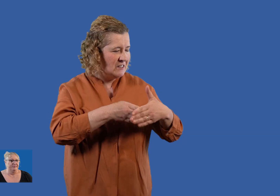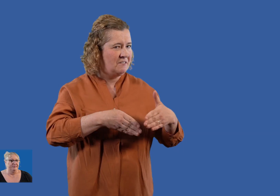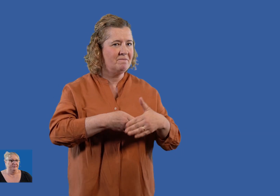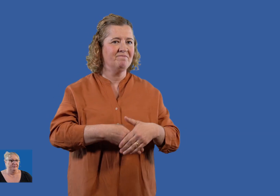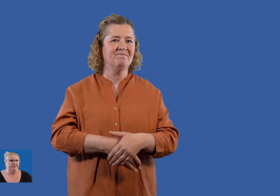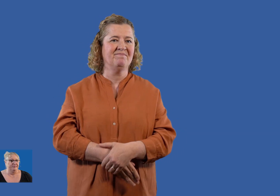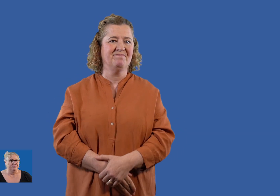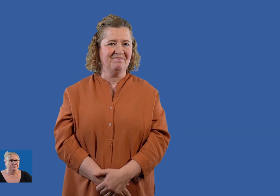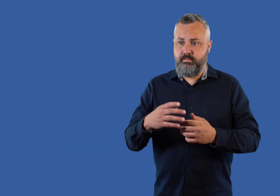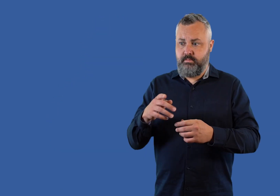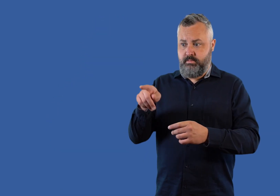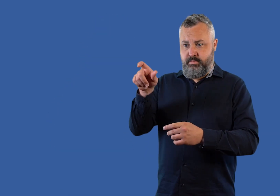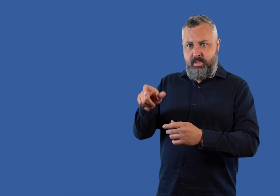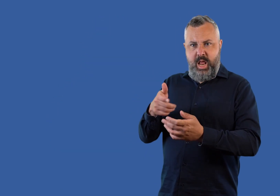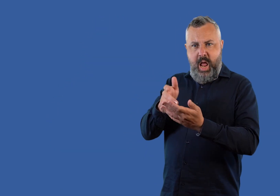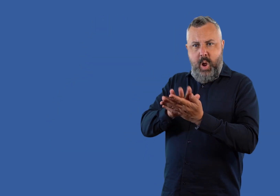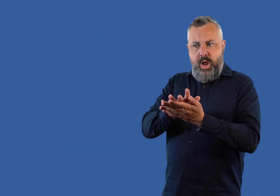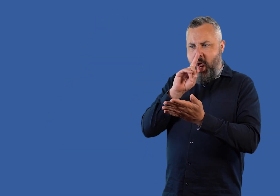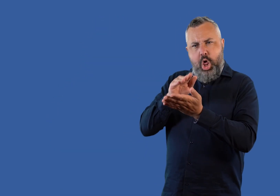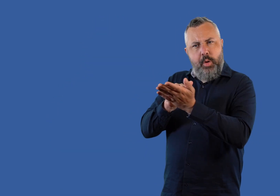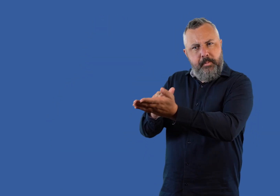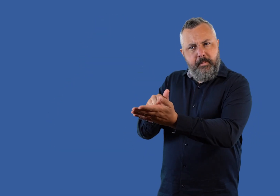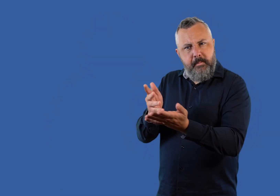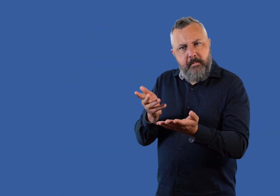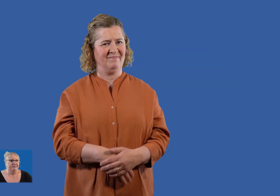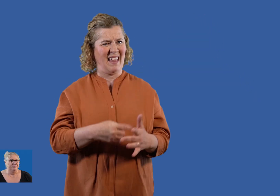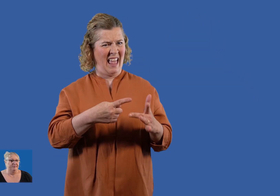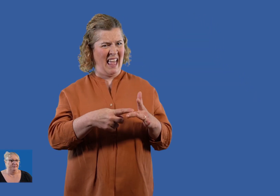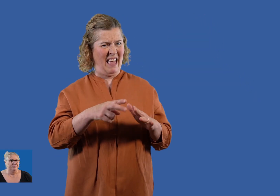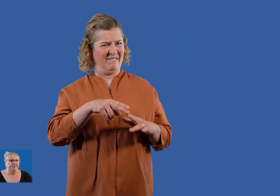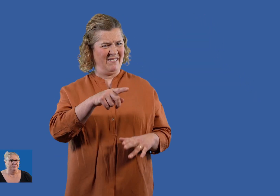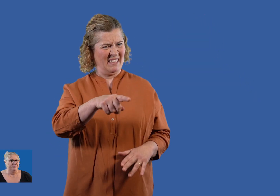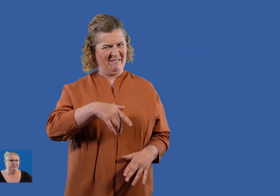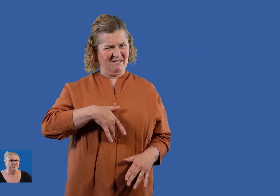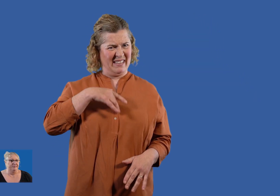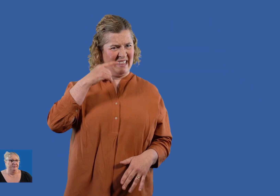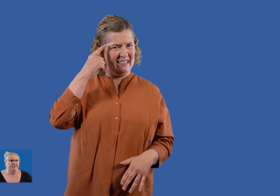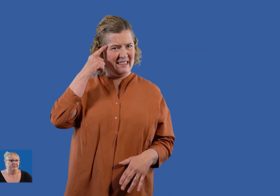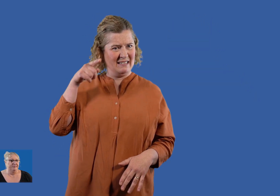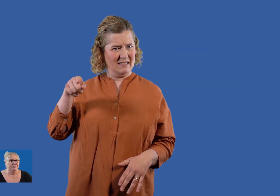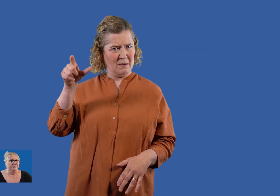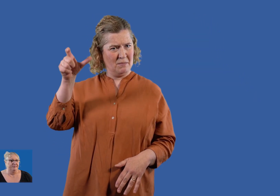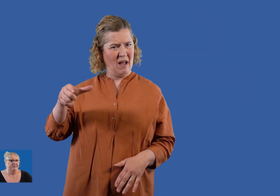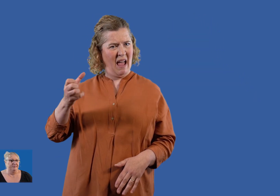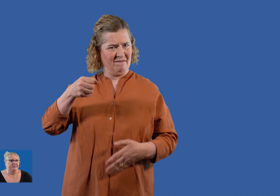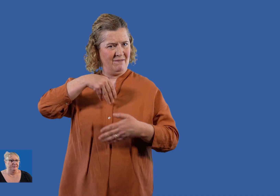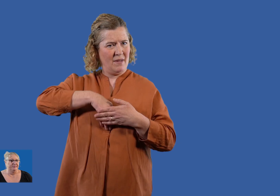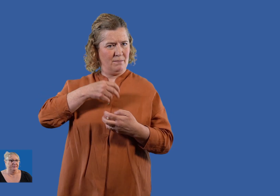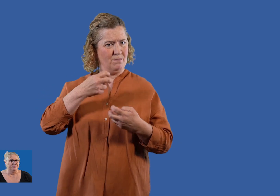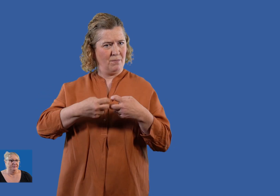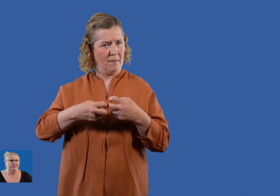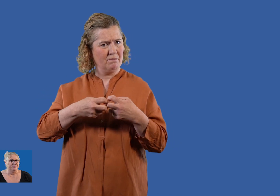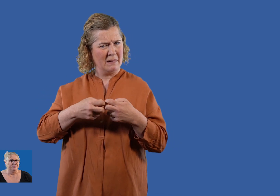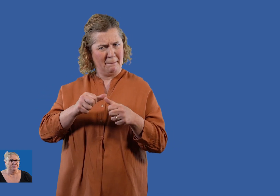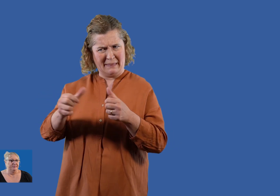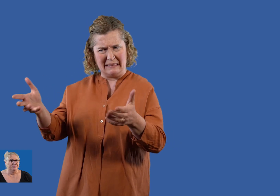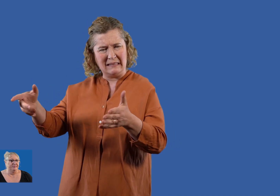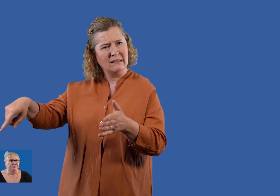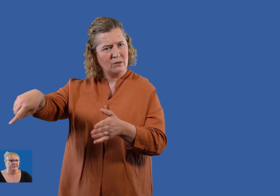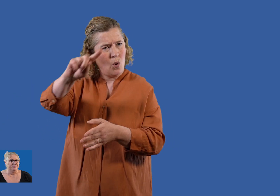in life. What can you do to help the person? If you feel the person has a personality disorder, encourage them to visit the GP